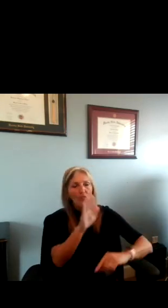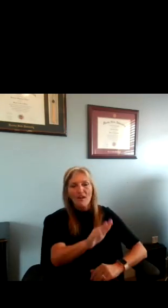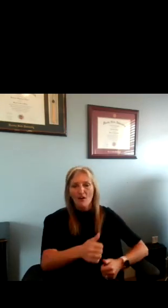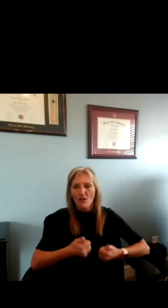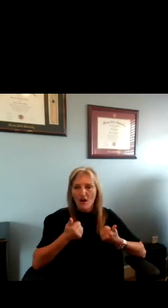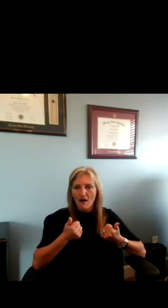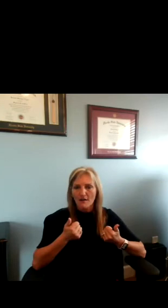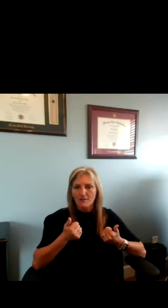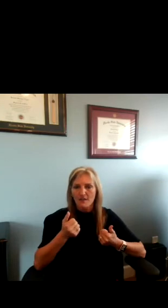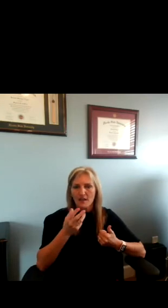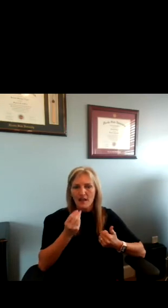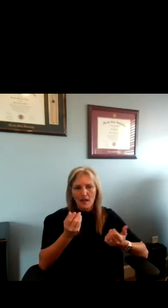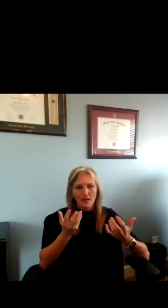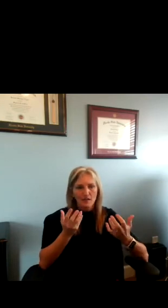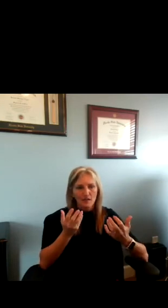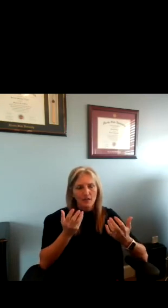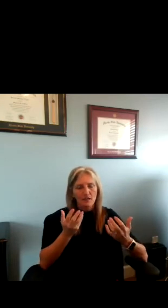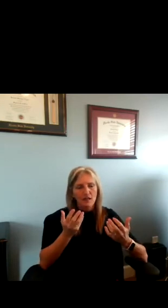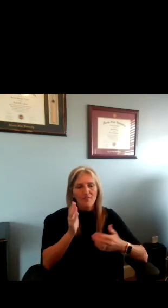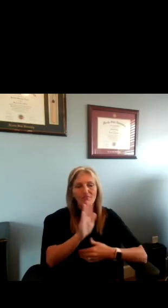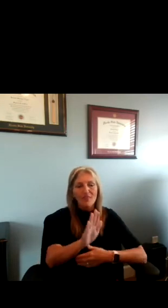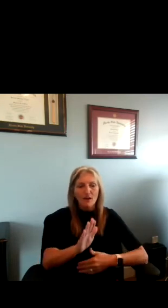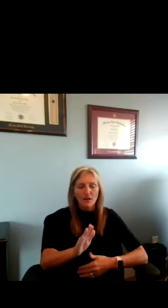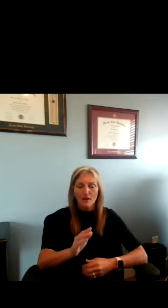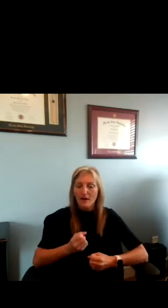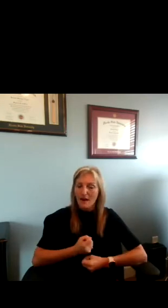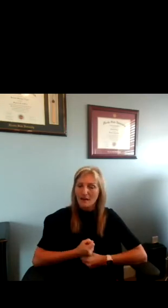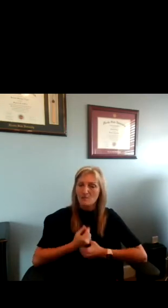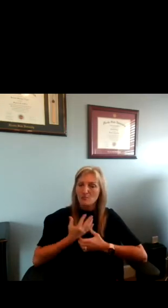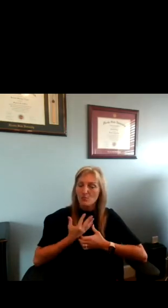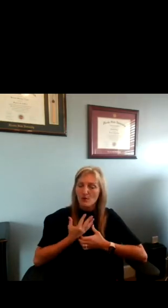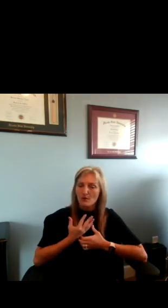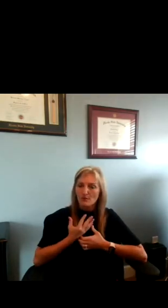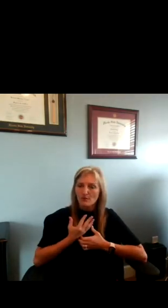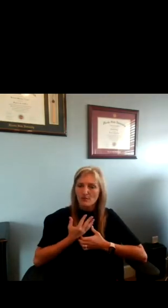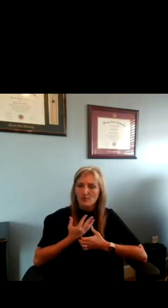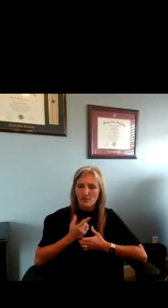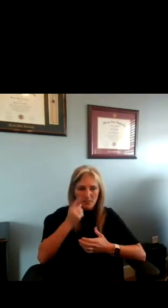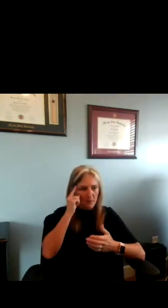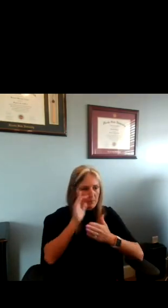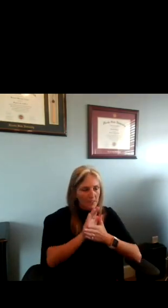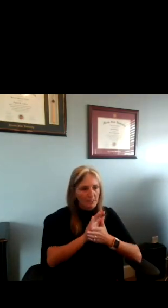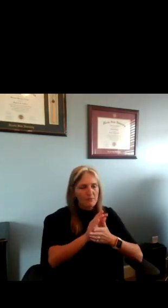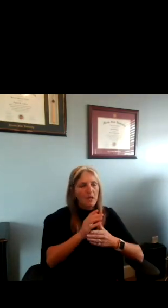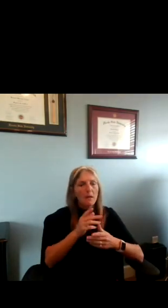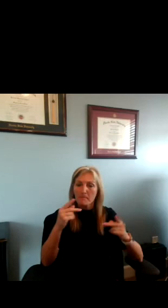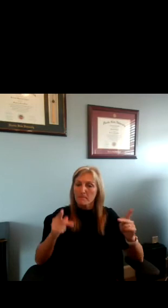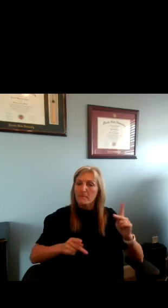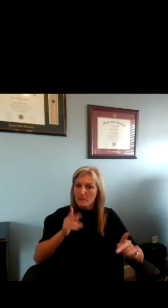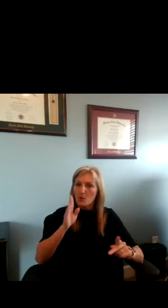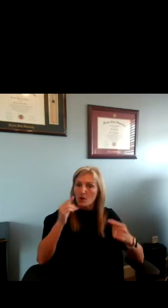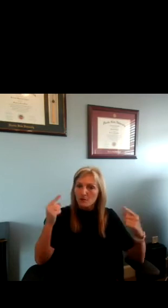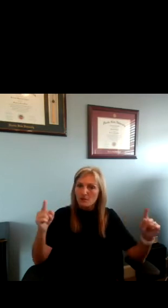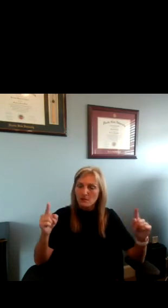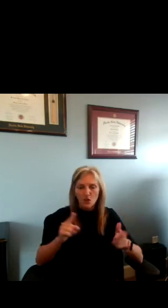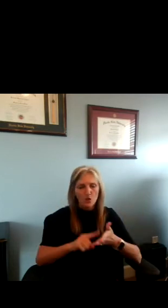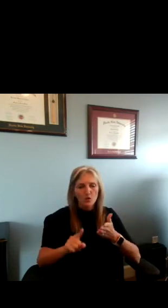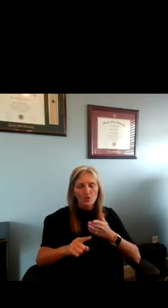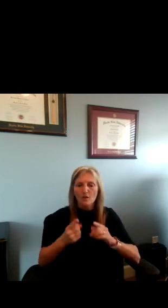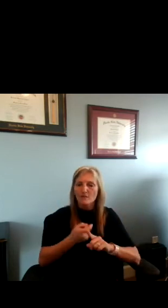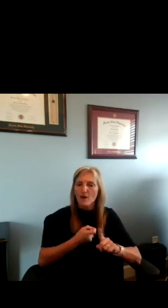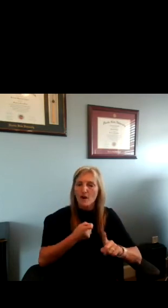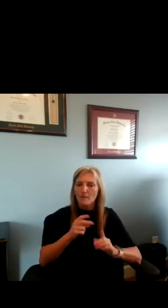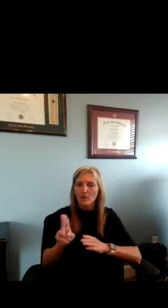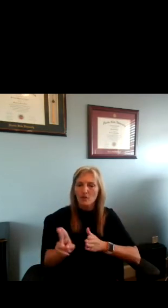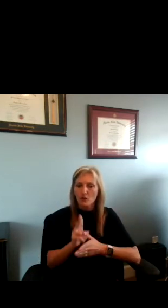resonates with their own aspirations, people will succeed. And there's research from the University of Connecticut